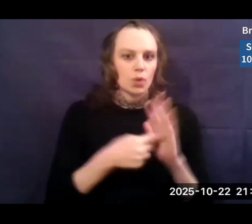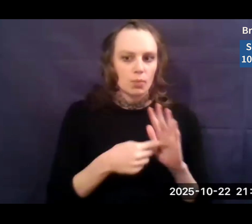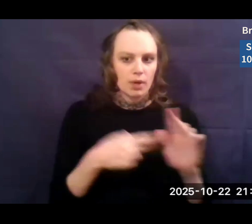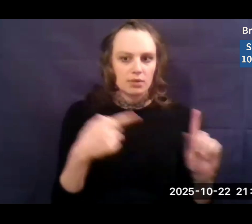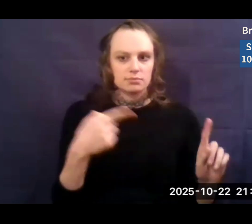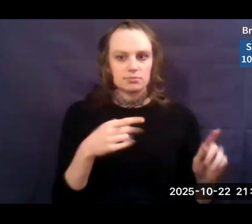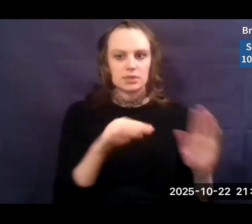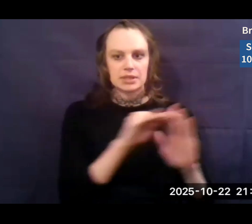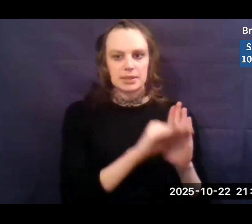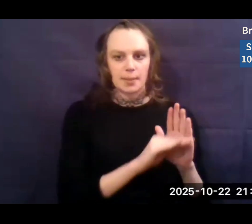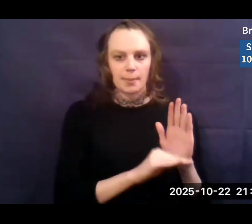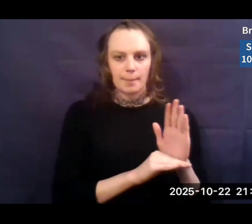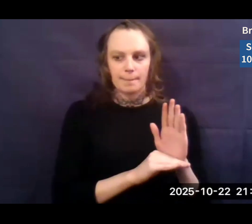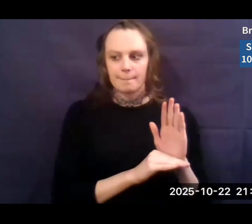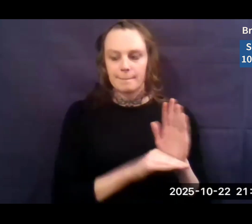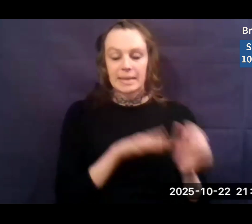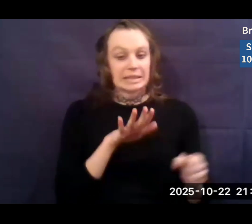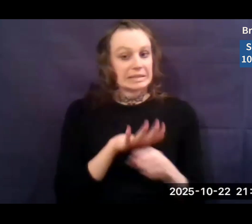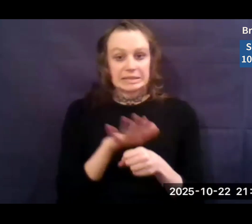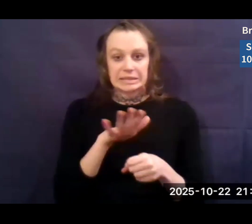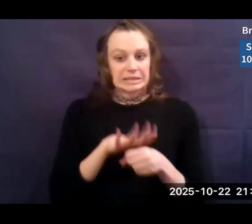steps. Lack of power